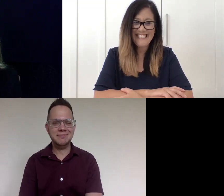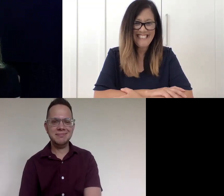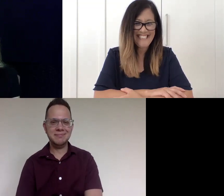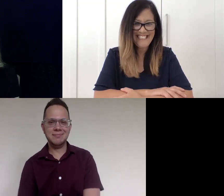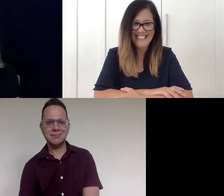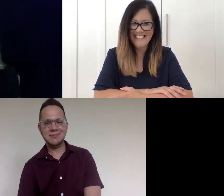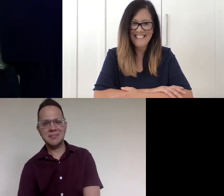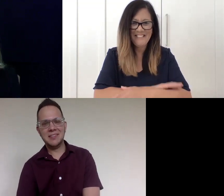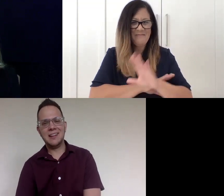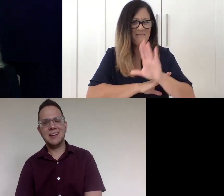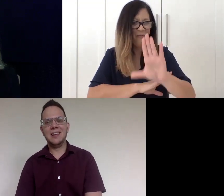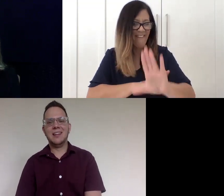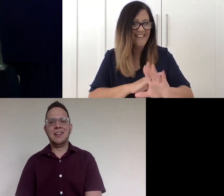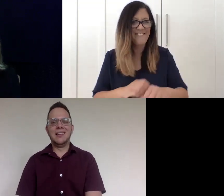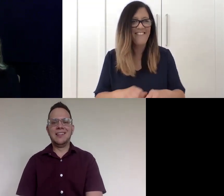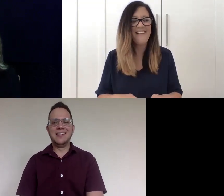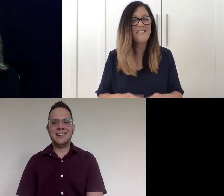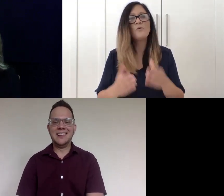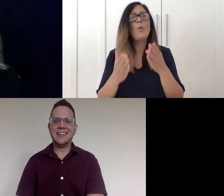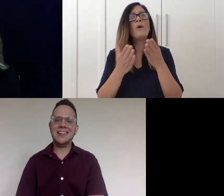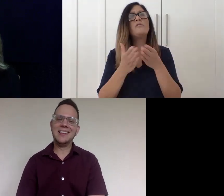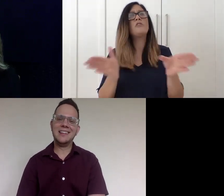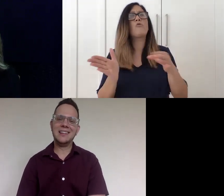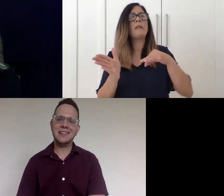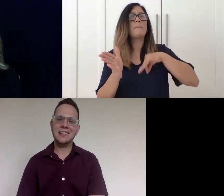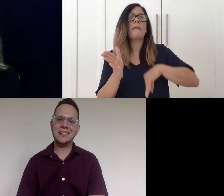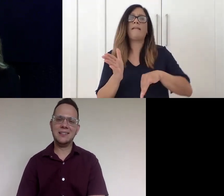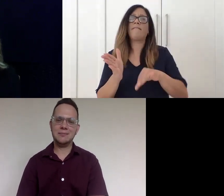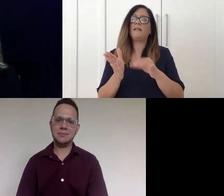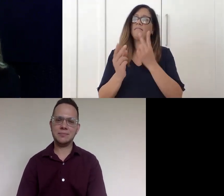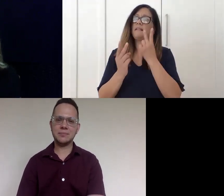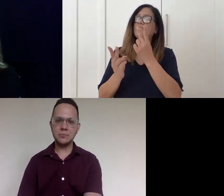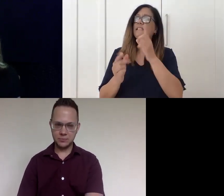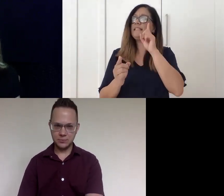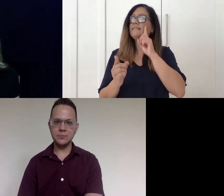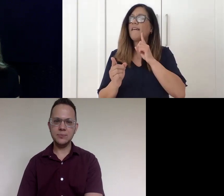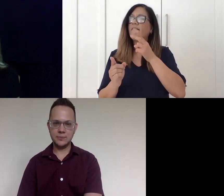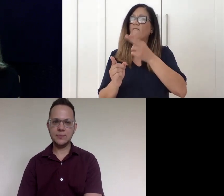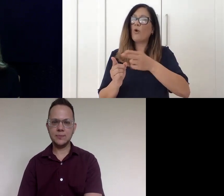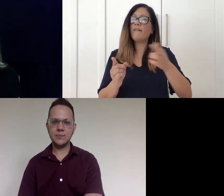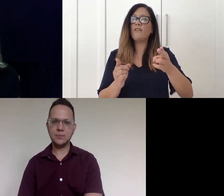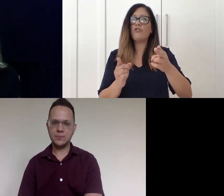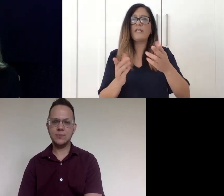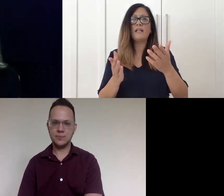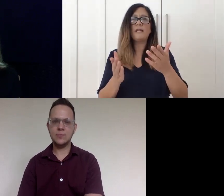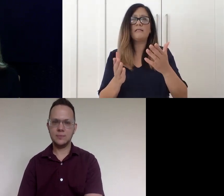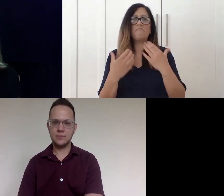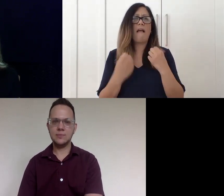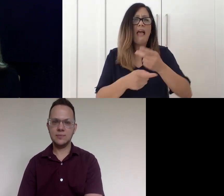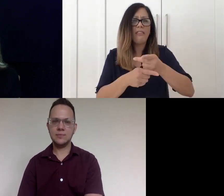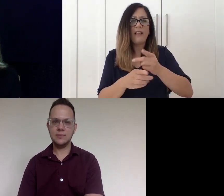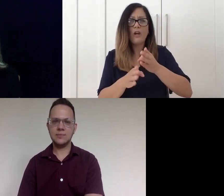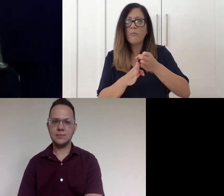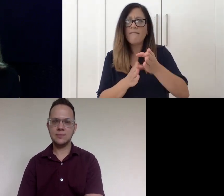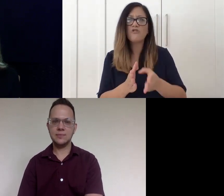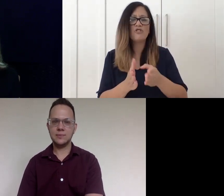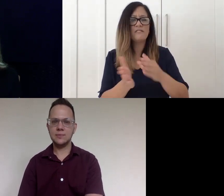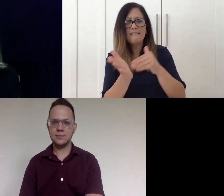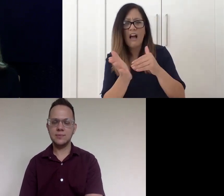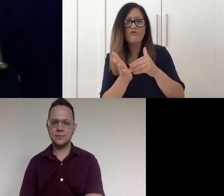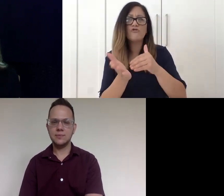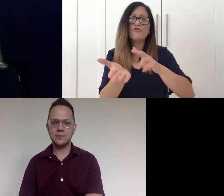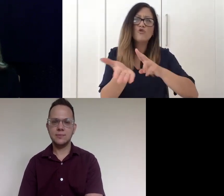as well, but I would say he's my number one. That's wonderful. So in general, what are some of the benefits